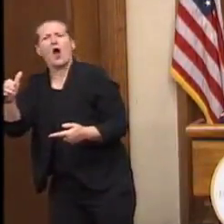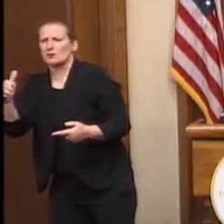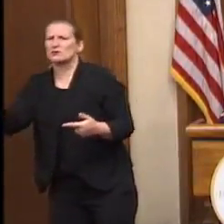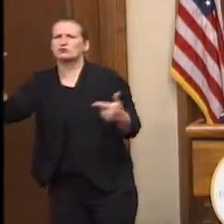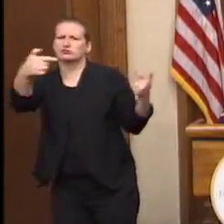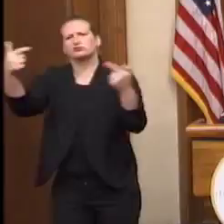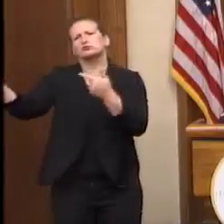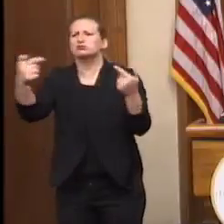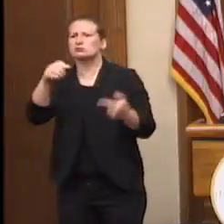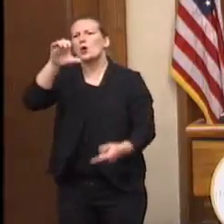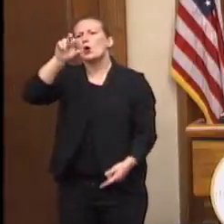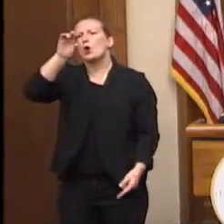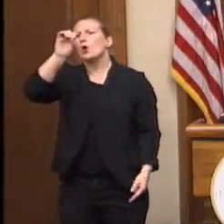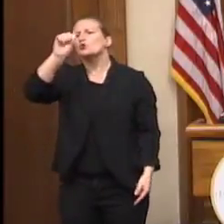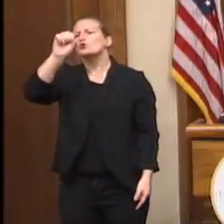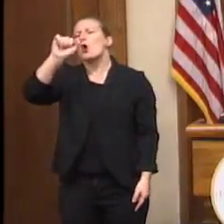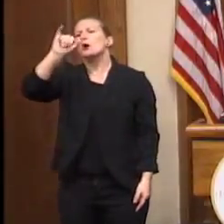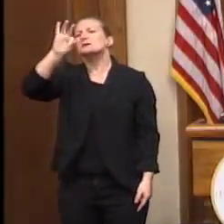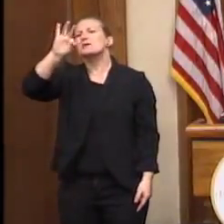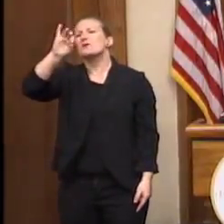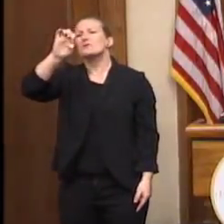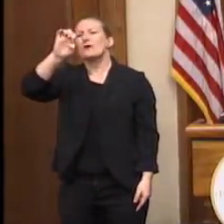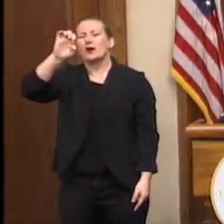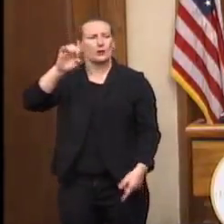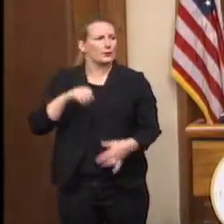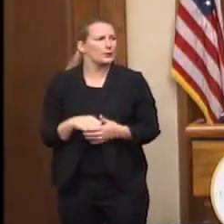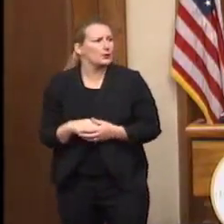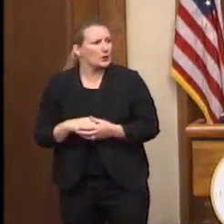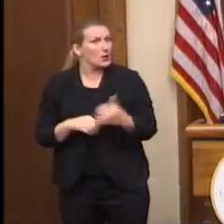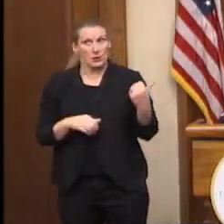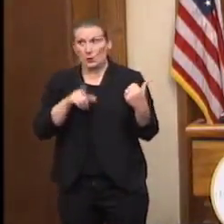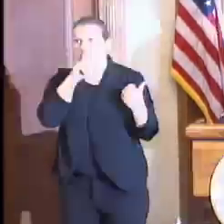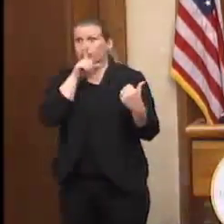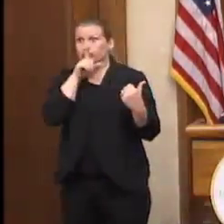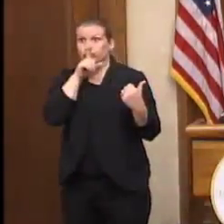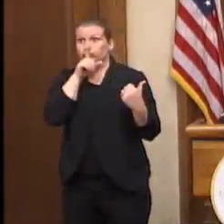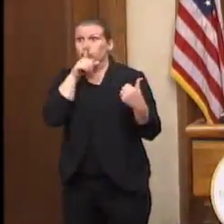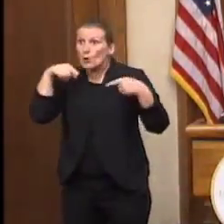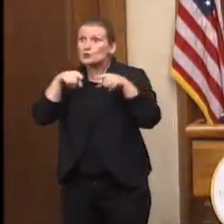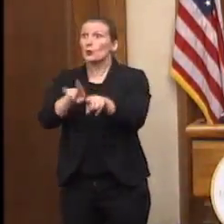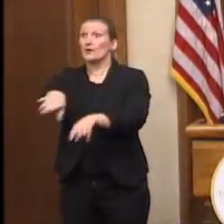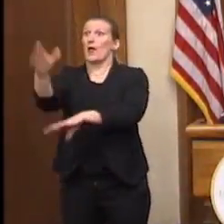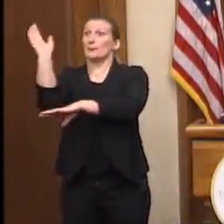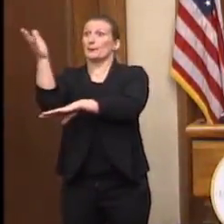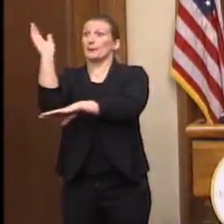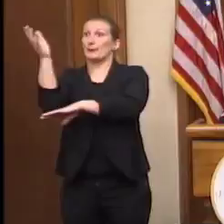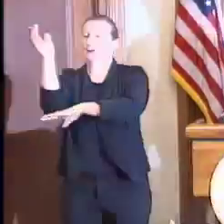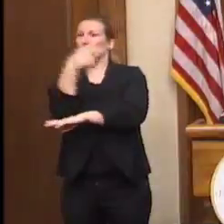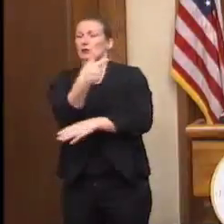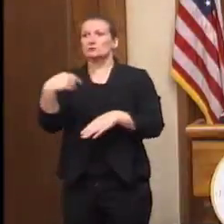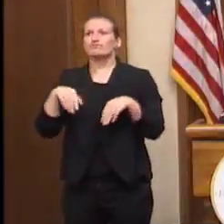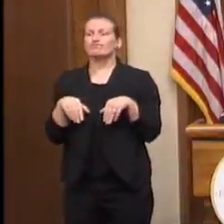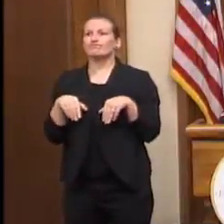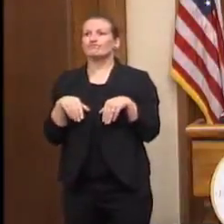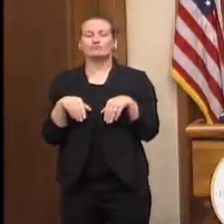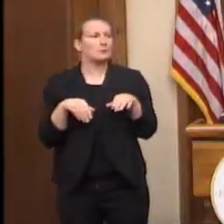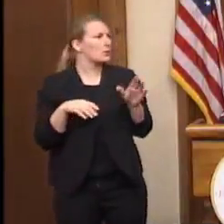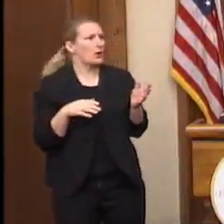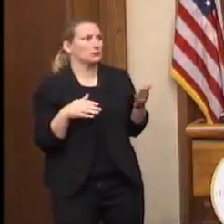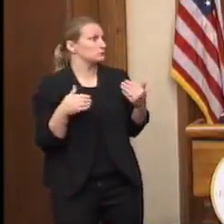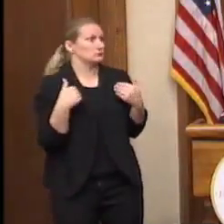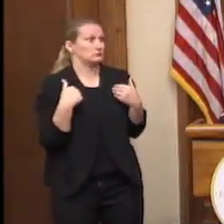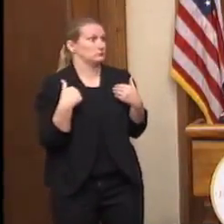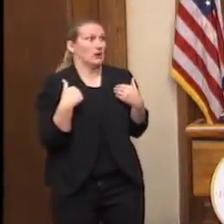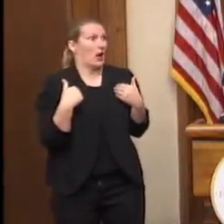that statement. Why did you stand next to him and not say anything about what had actually occurred that day? Well, I didn't have